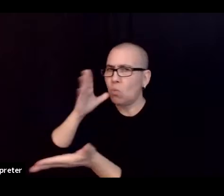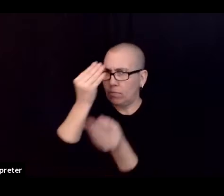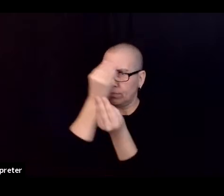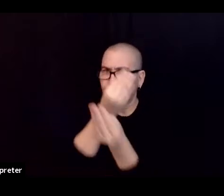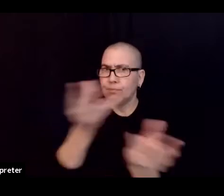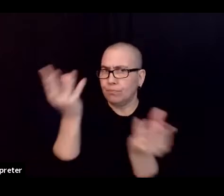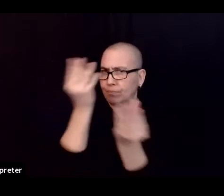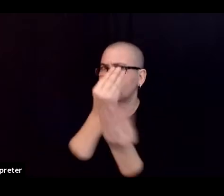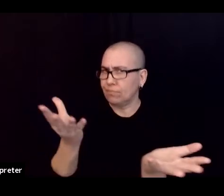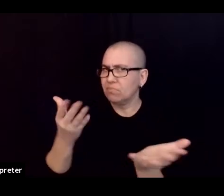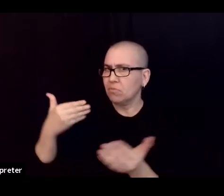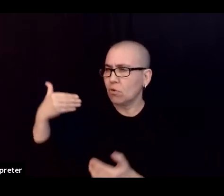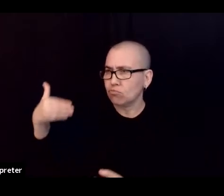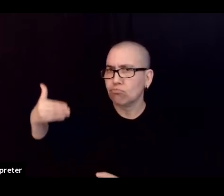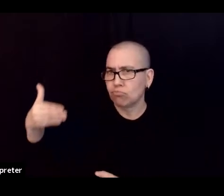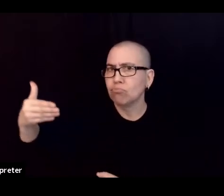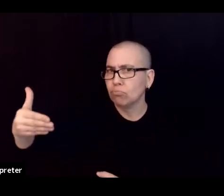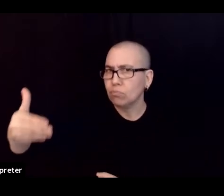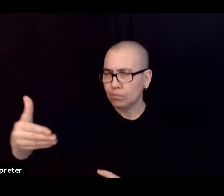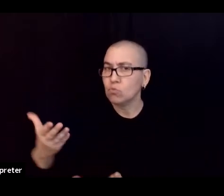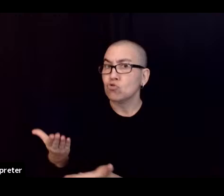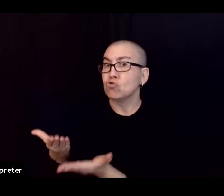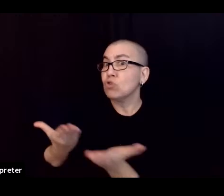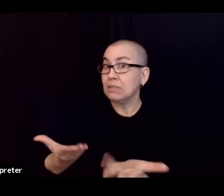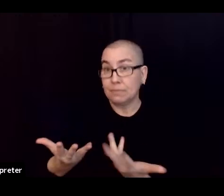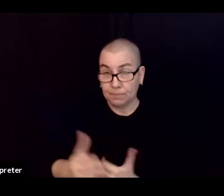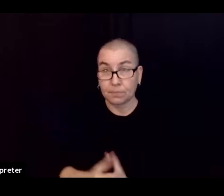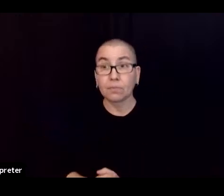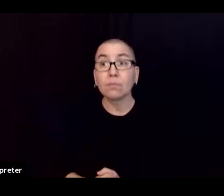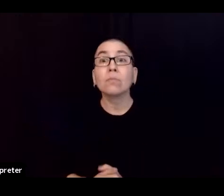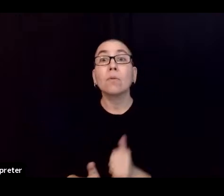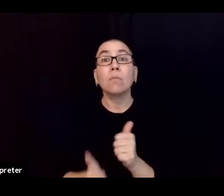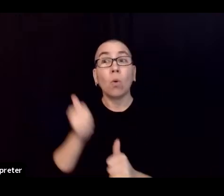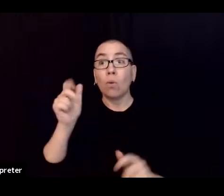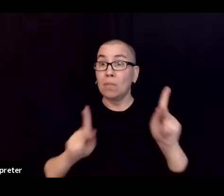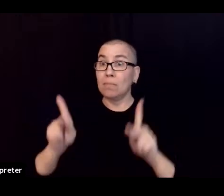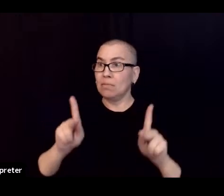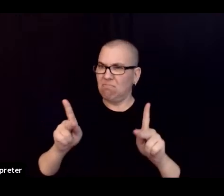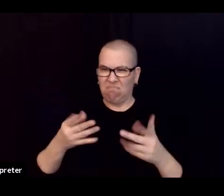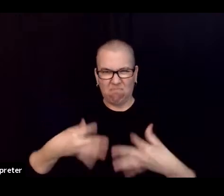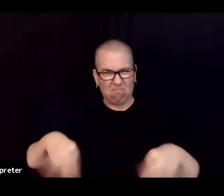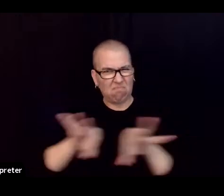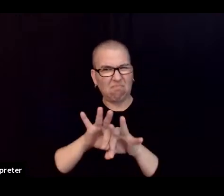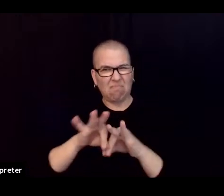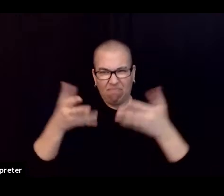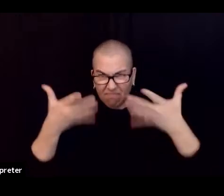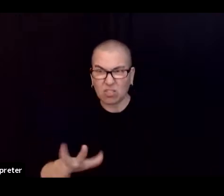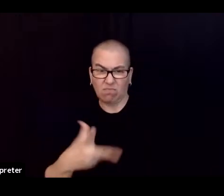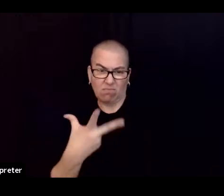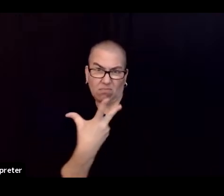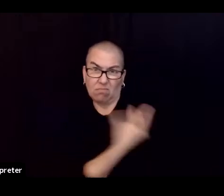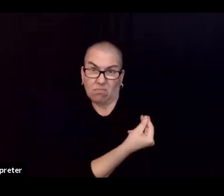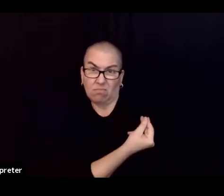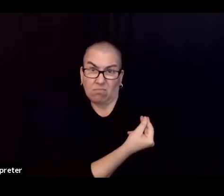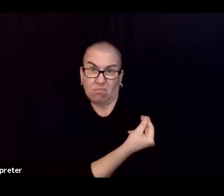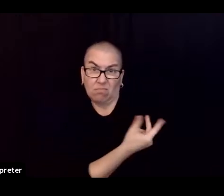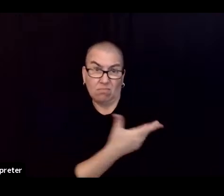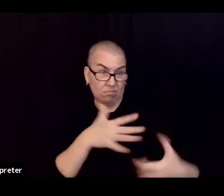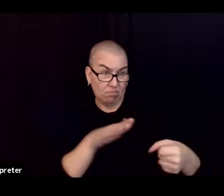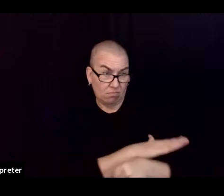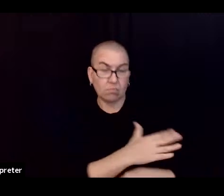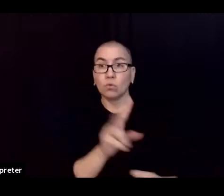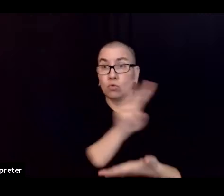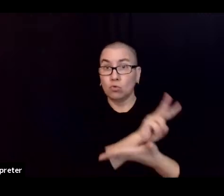vast majority of people need to be fully vaccinated in Minnesota before COVID-19 precautions can be lifted.